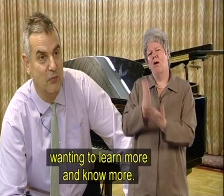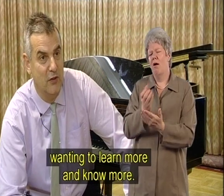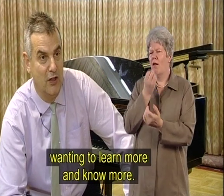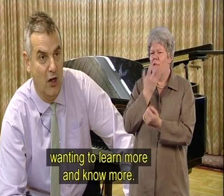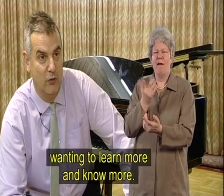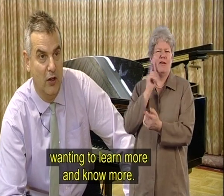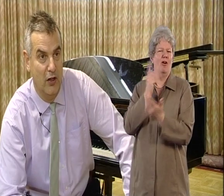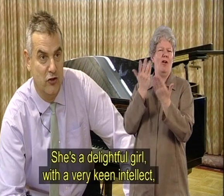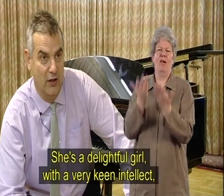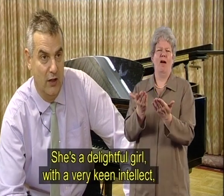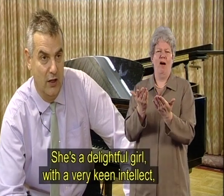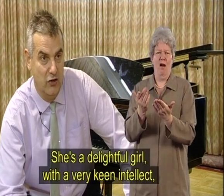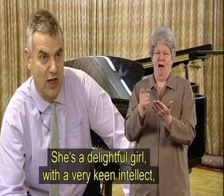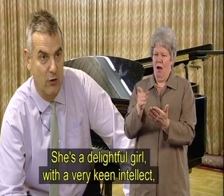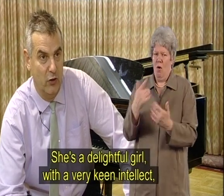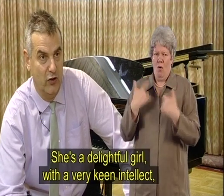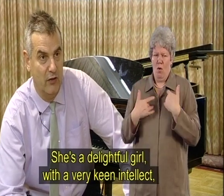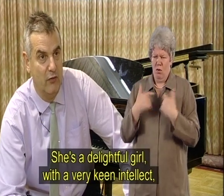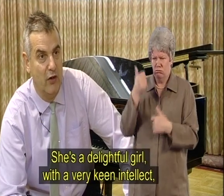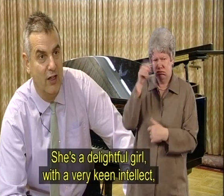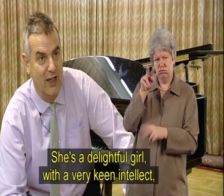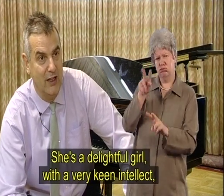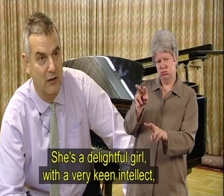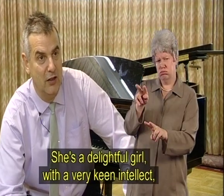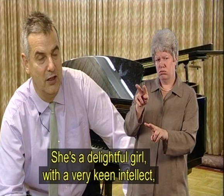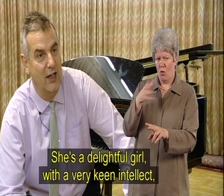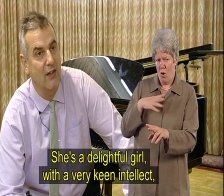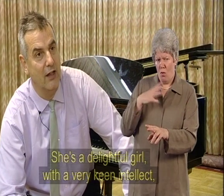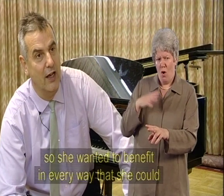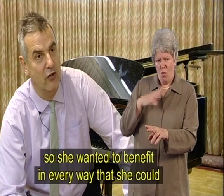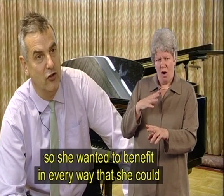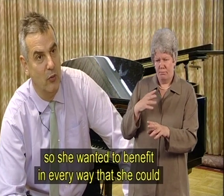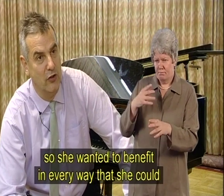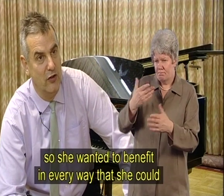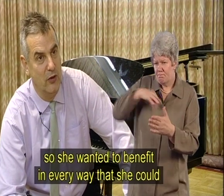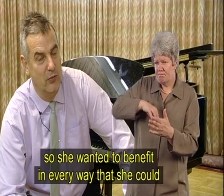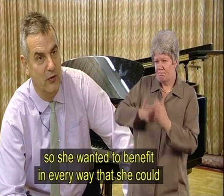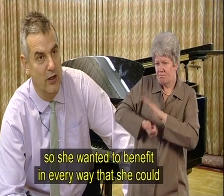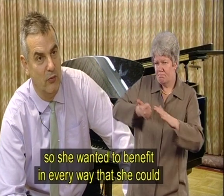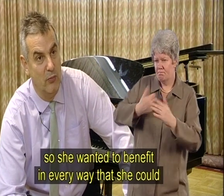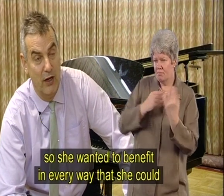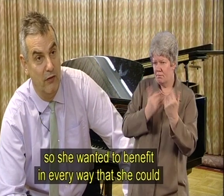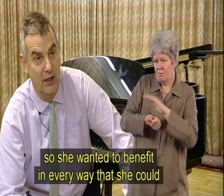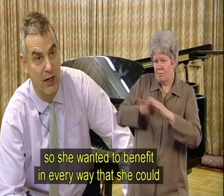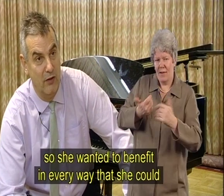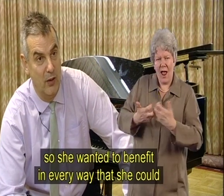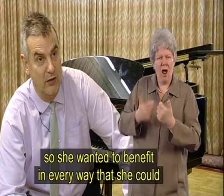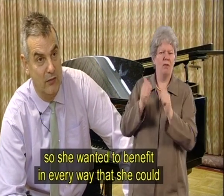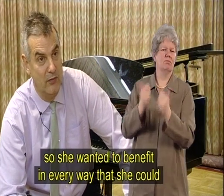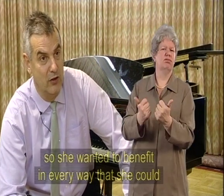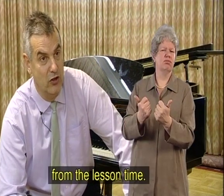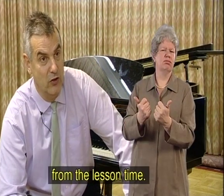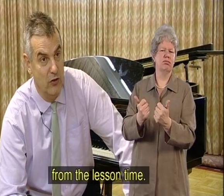she's a delightful girl, and she came across as a very keen intellect, so she wanted to, you know, benefit in every